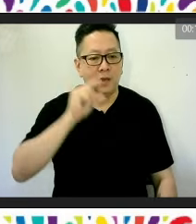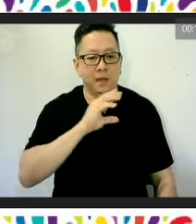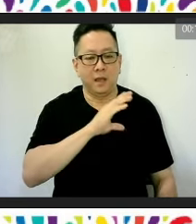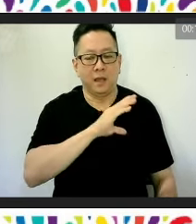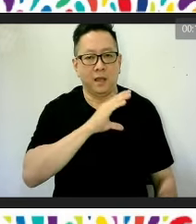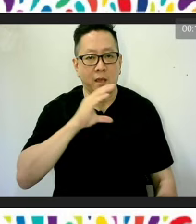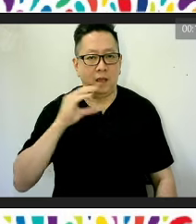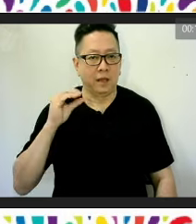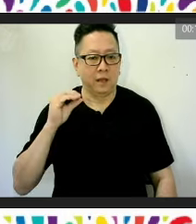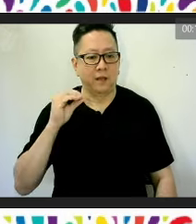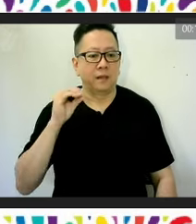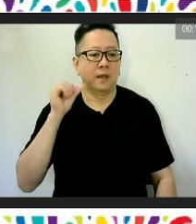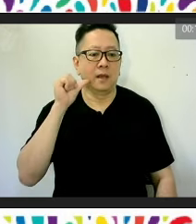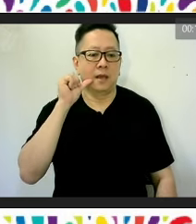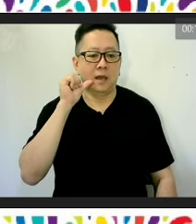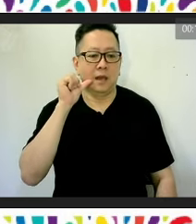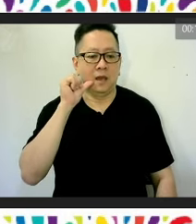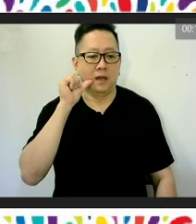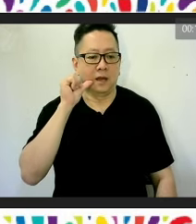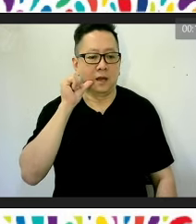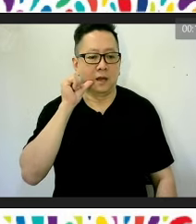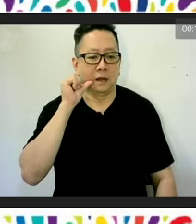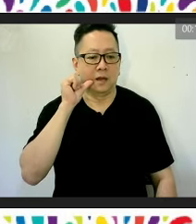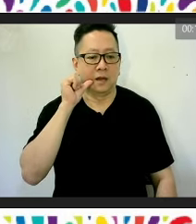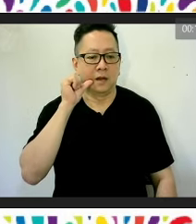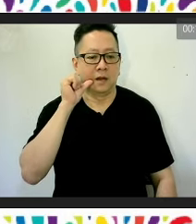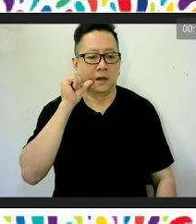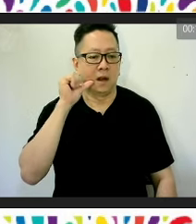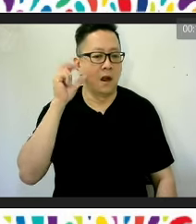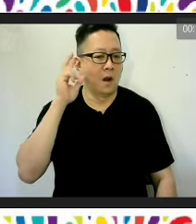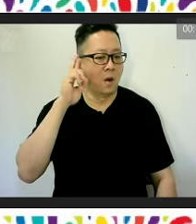Gray and Anna